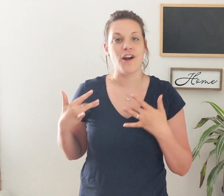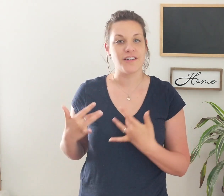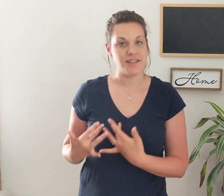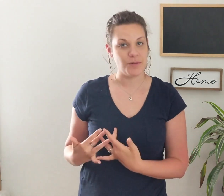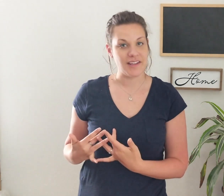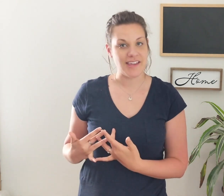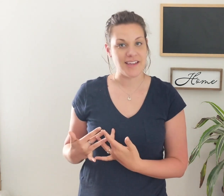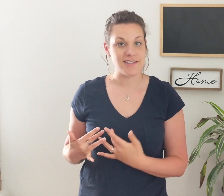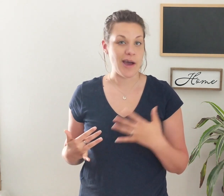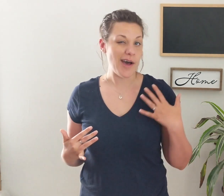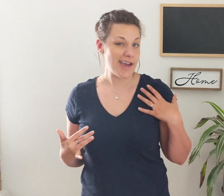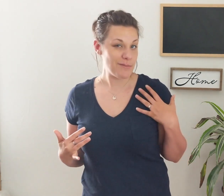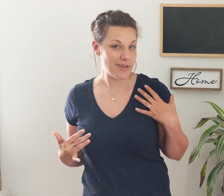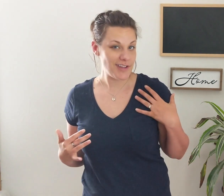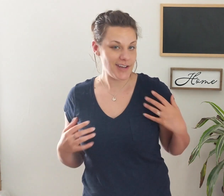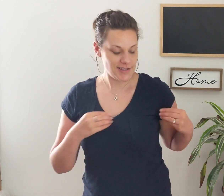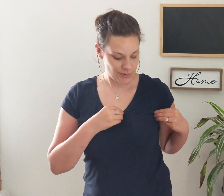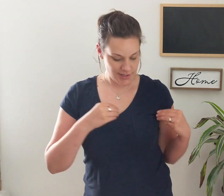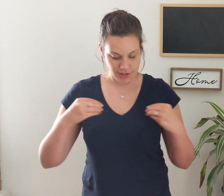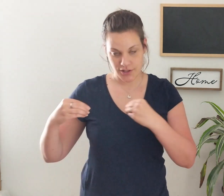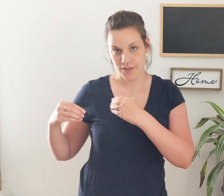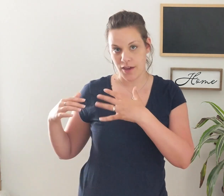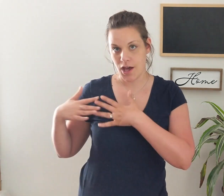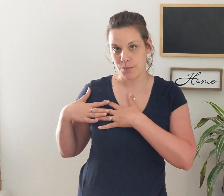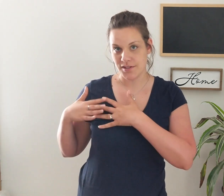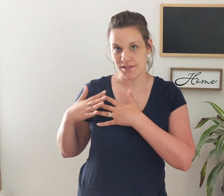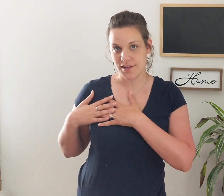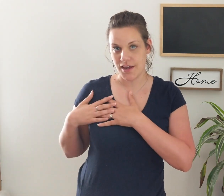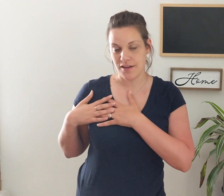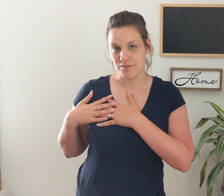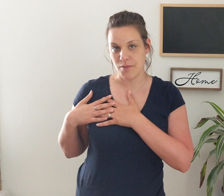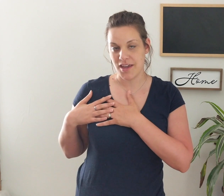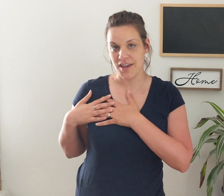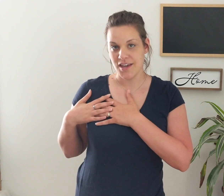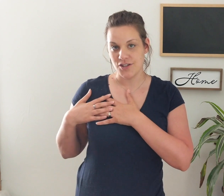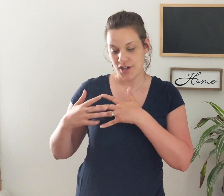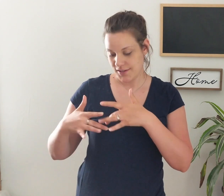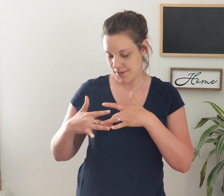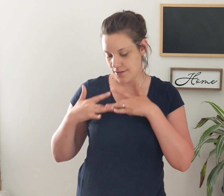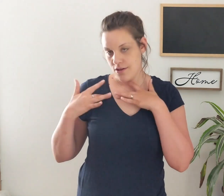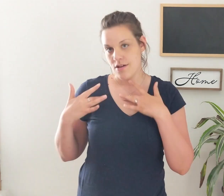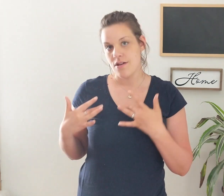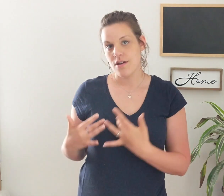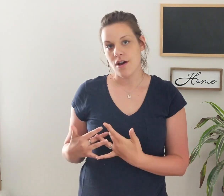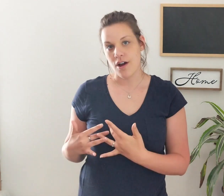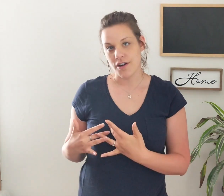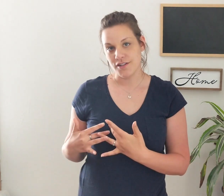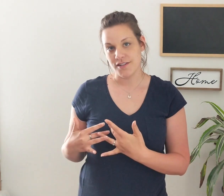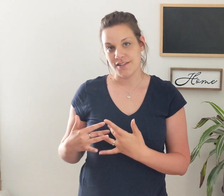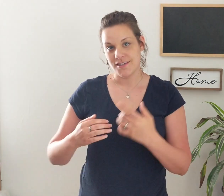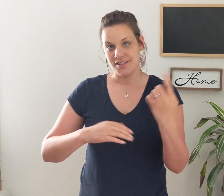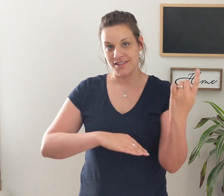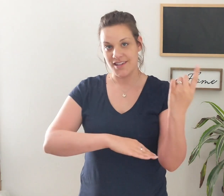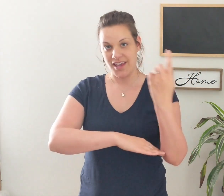heart typically is. Now I'm left-handed, so it's actually on the opposite side of my chest. Heart Day.